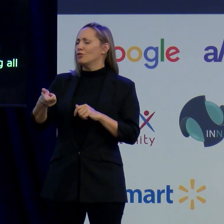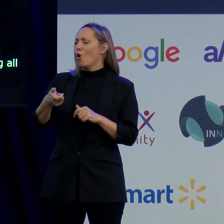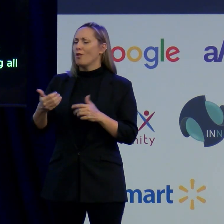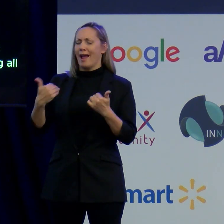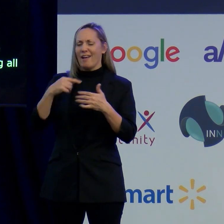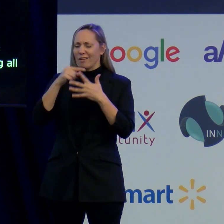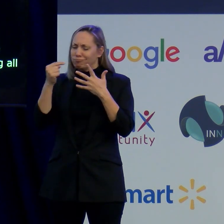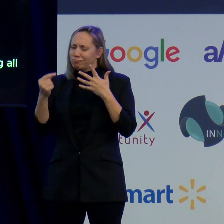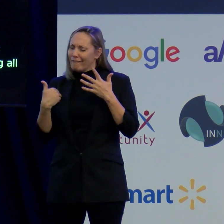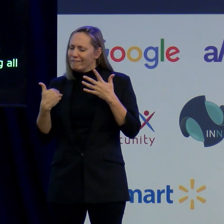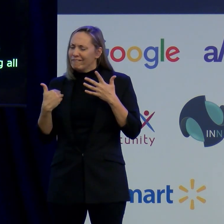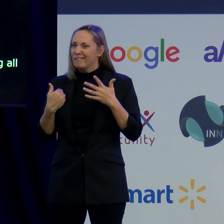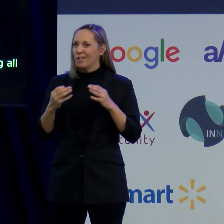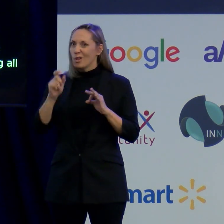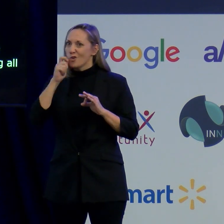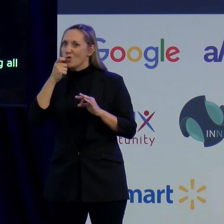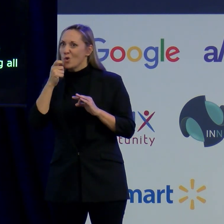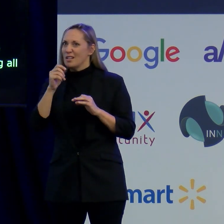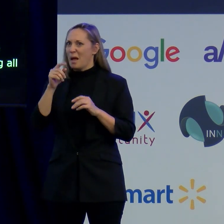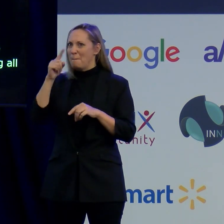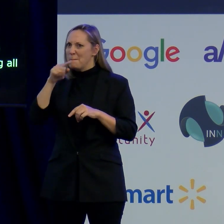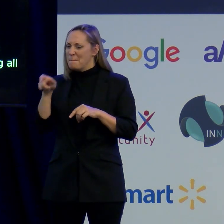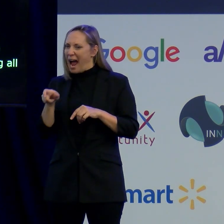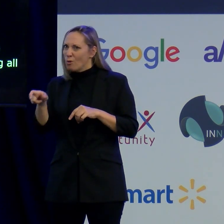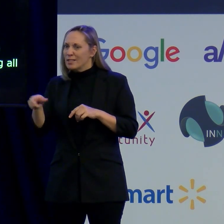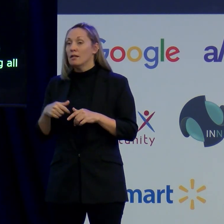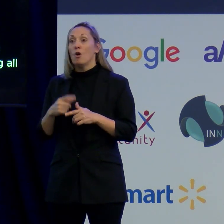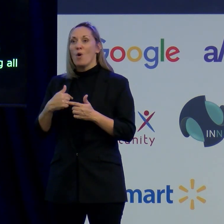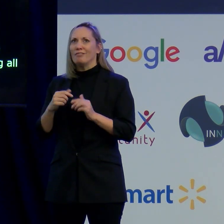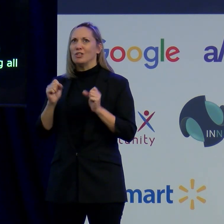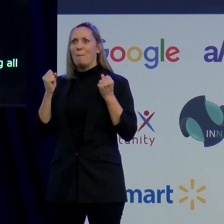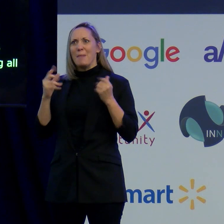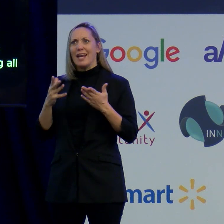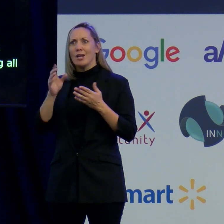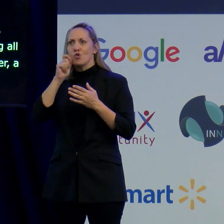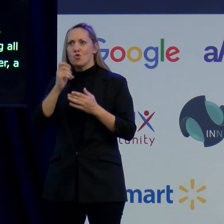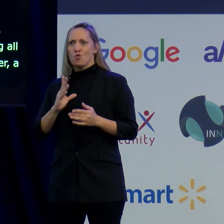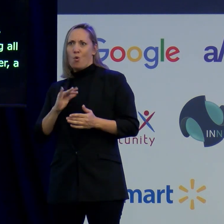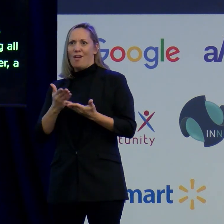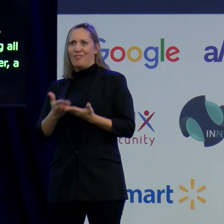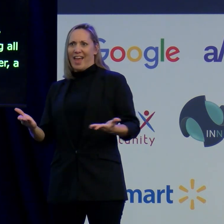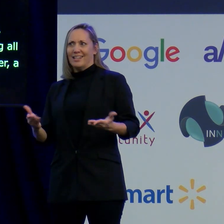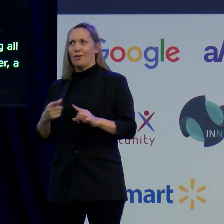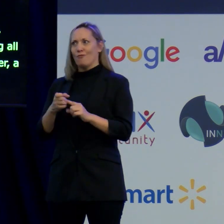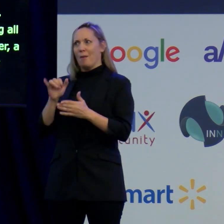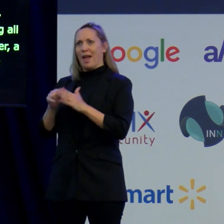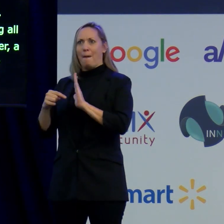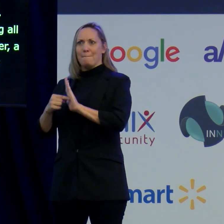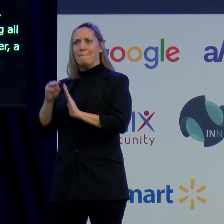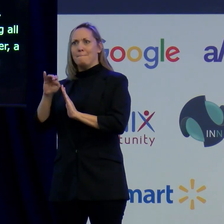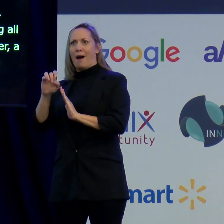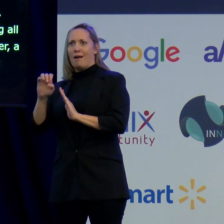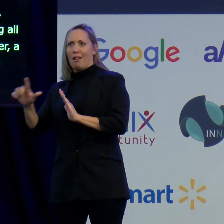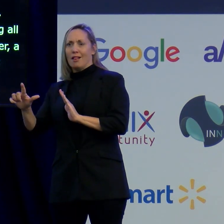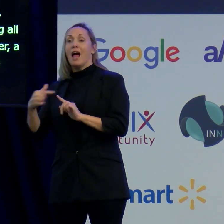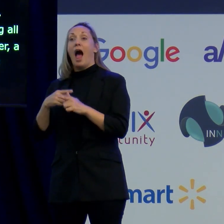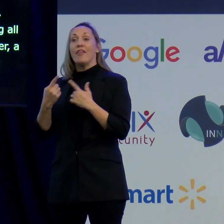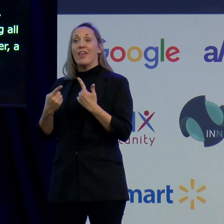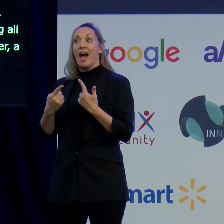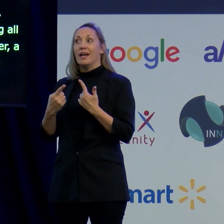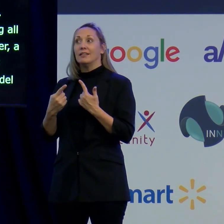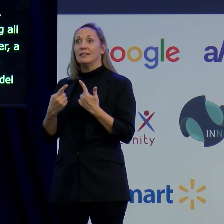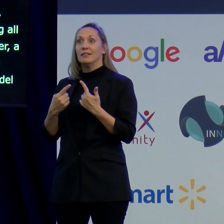got like this really cool mouse. We've got so many cool things that have come out of this model. And then